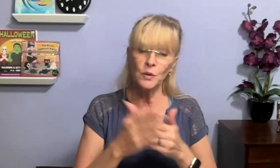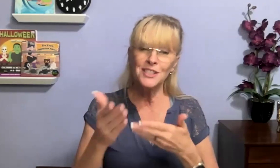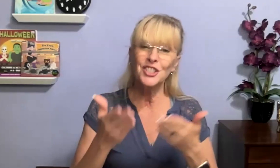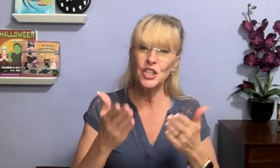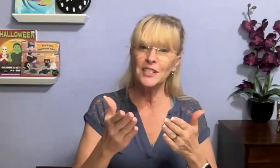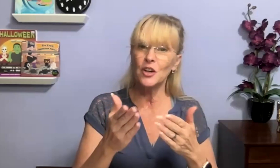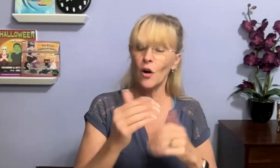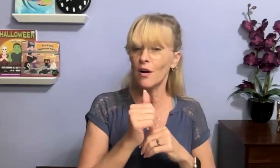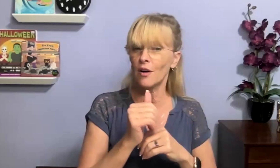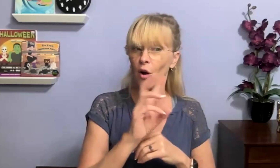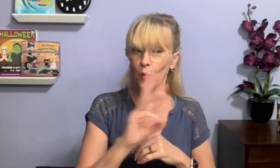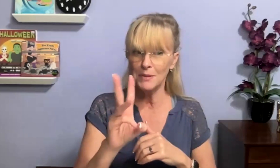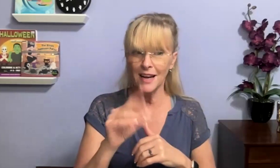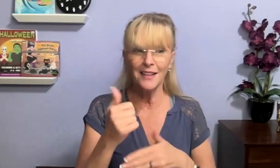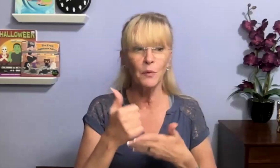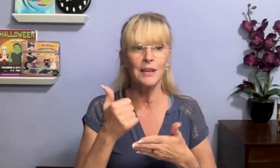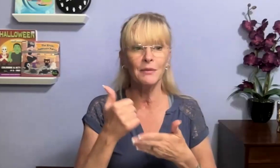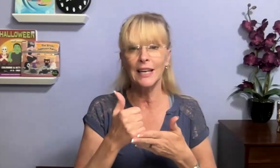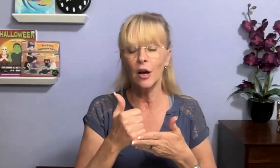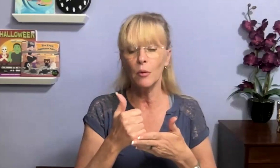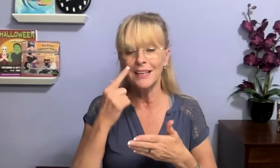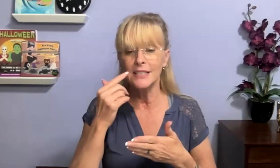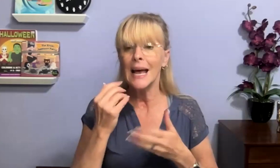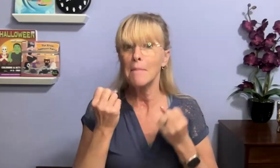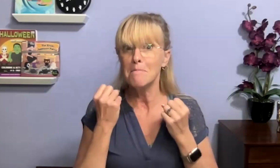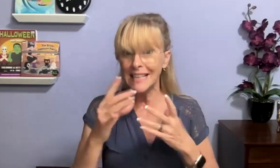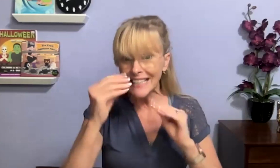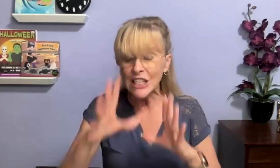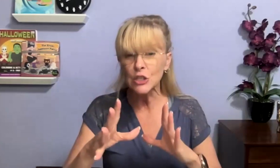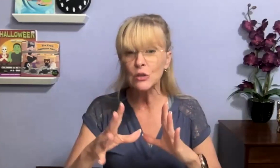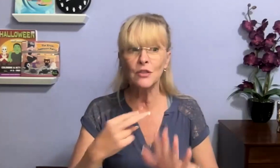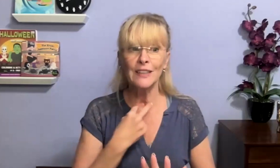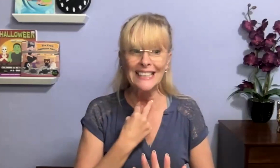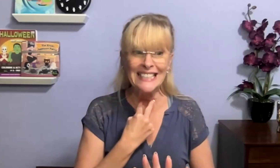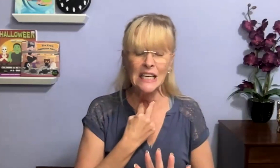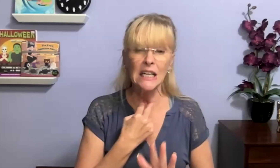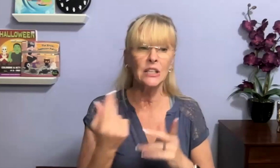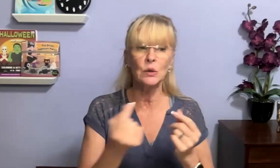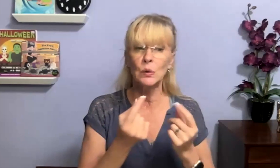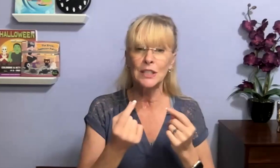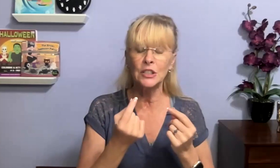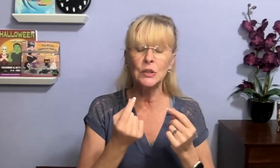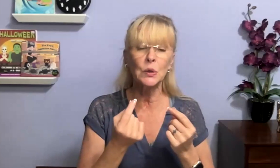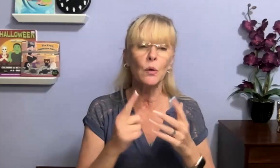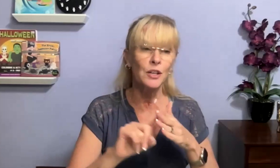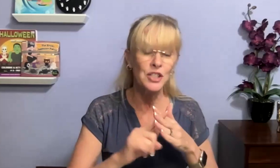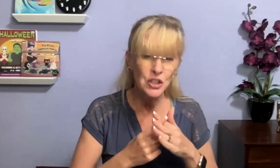would suggest our website, that would really help, because many teachers are feeling stuck and don't know what to do or where to